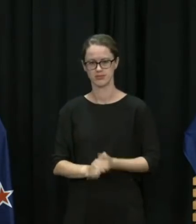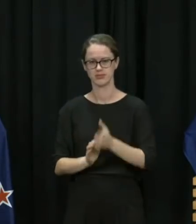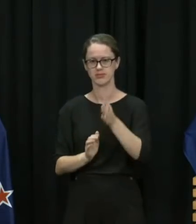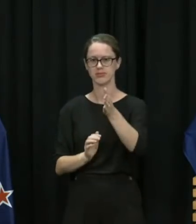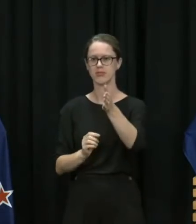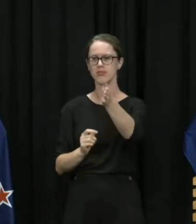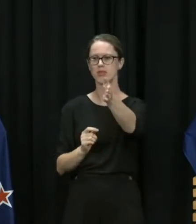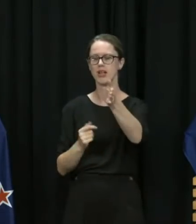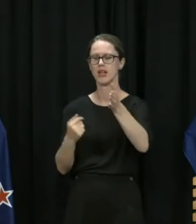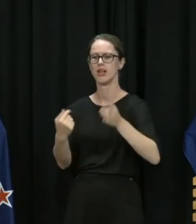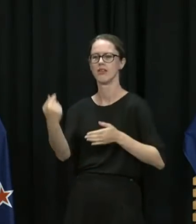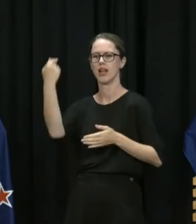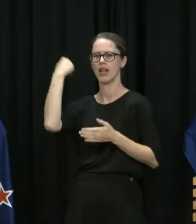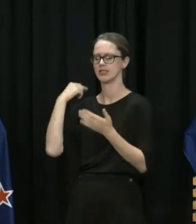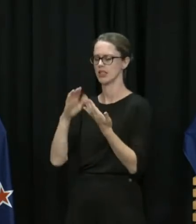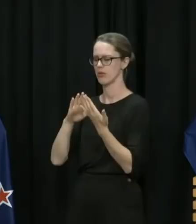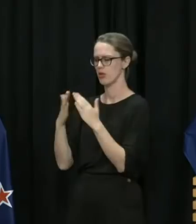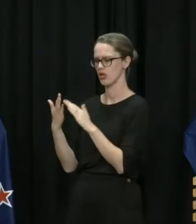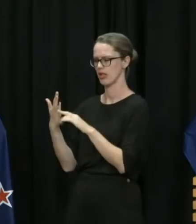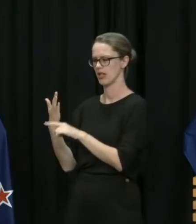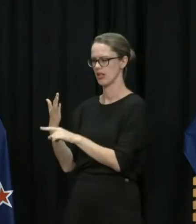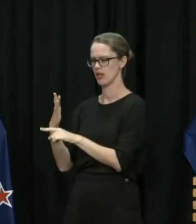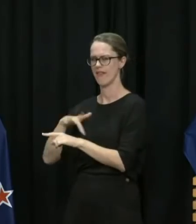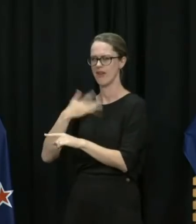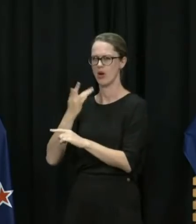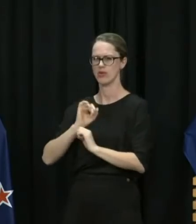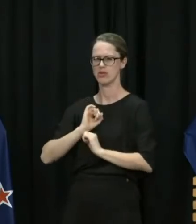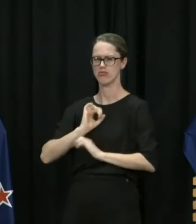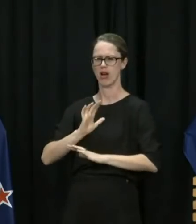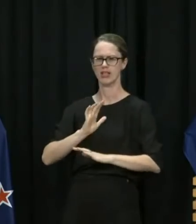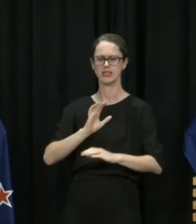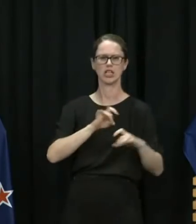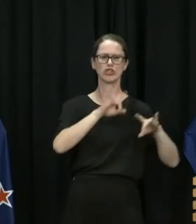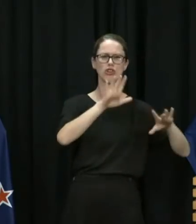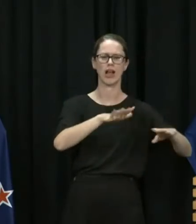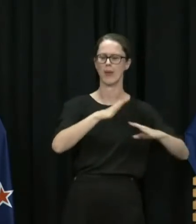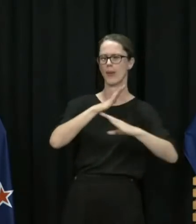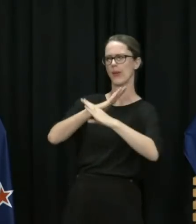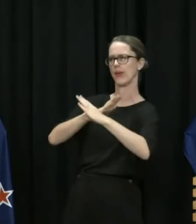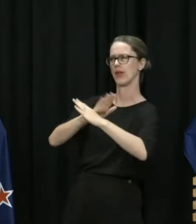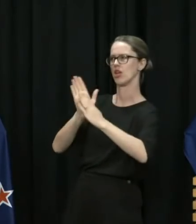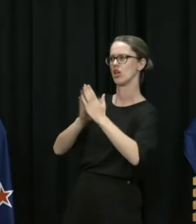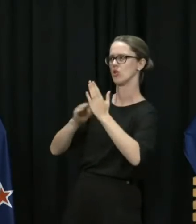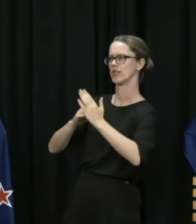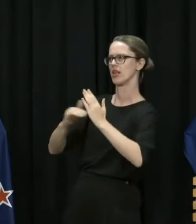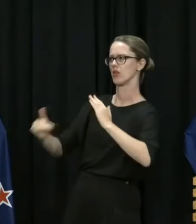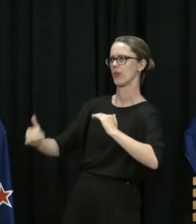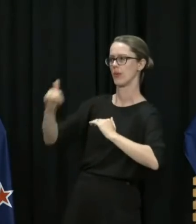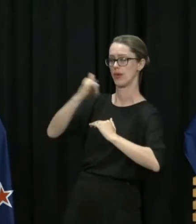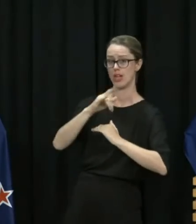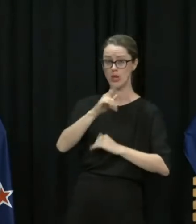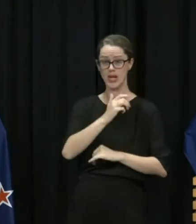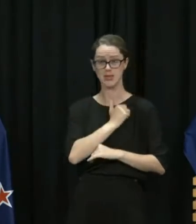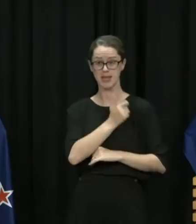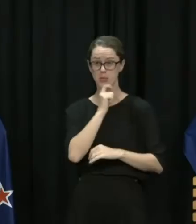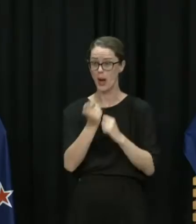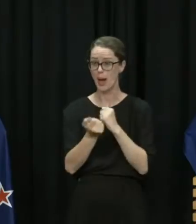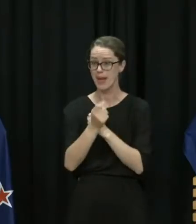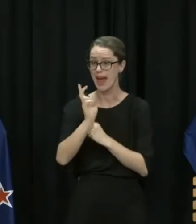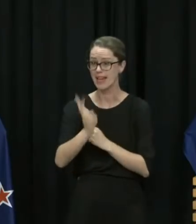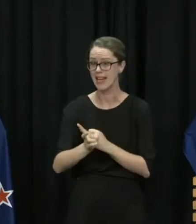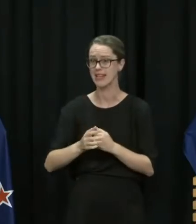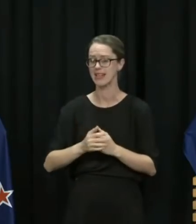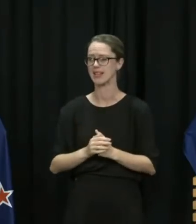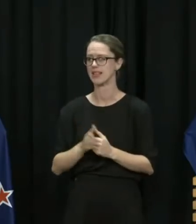community cases, you expressed surprise that Australia would close its one-way travel corridor to New Zealand. I'm guessing you expect them to close it.